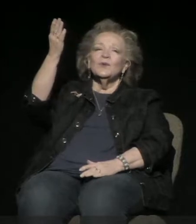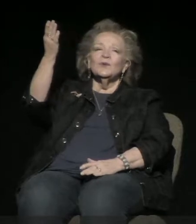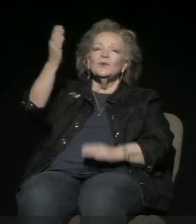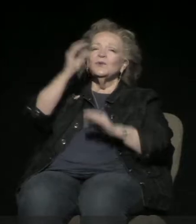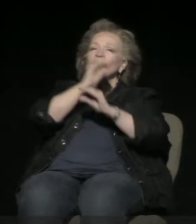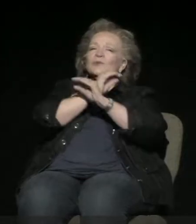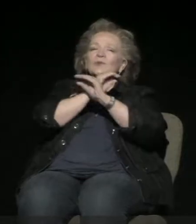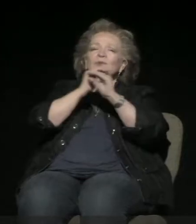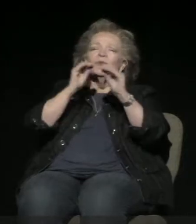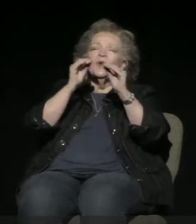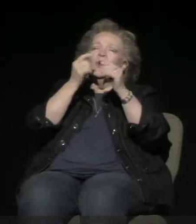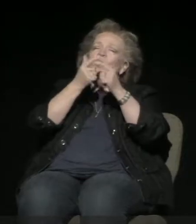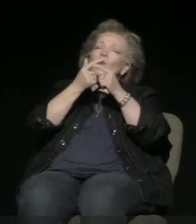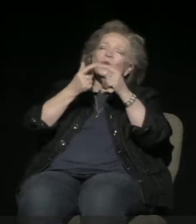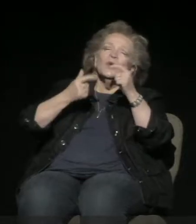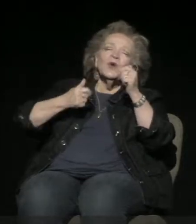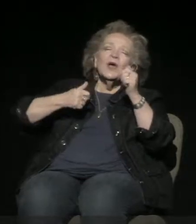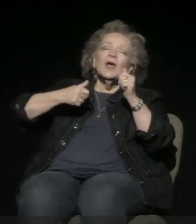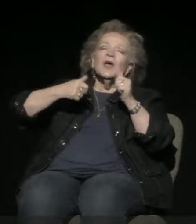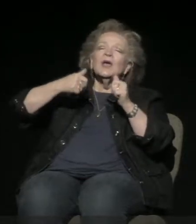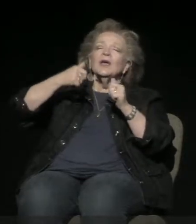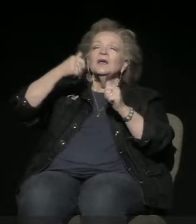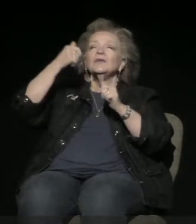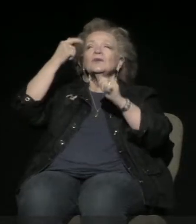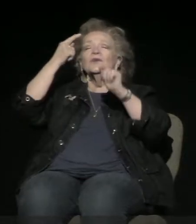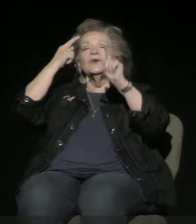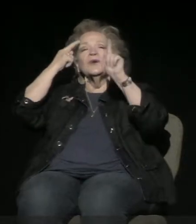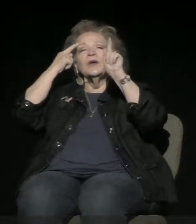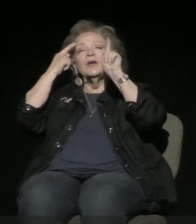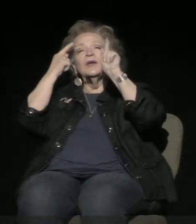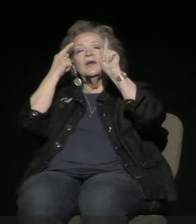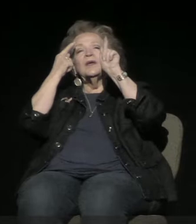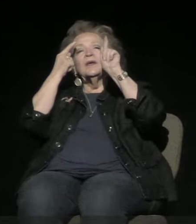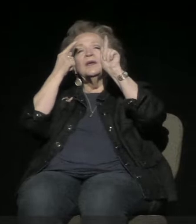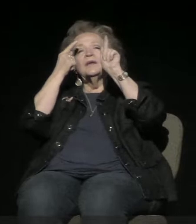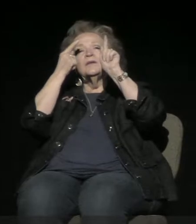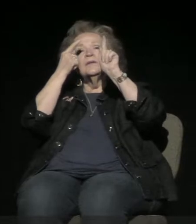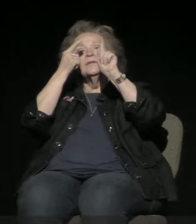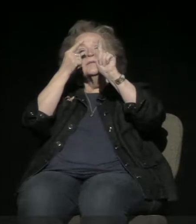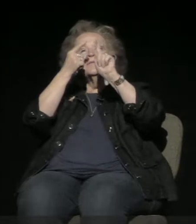There Is No Higher Name